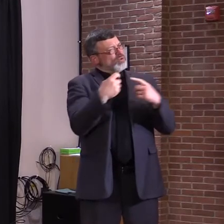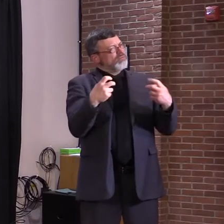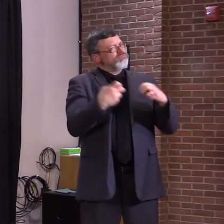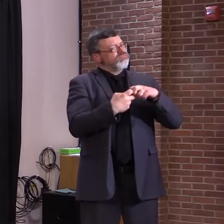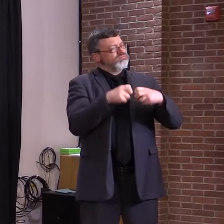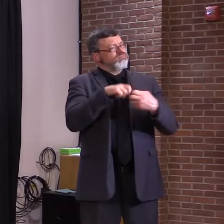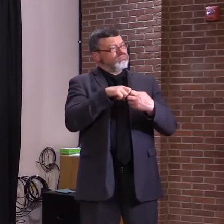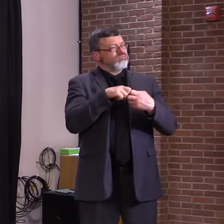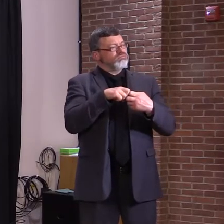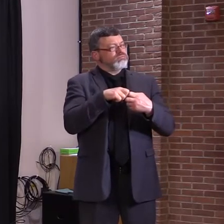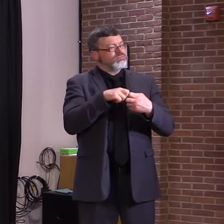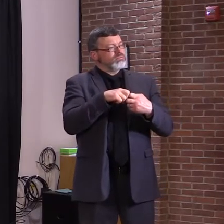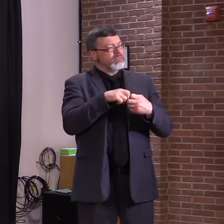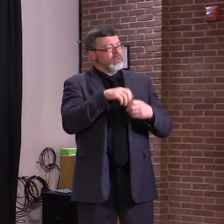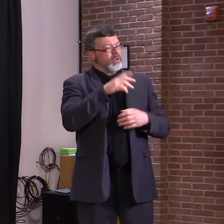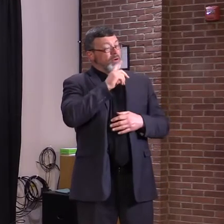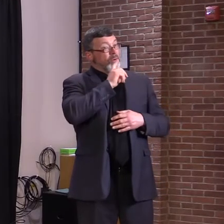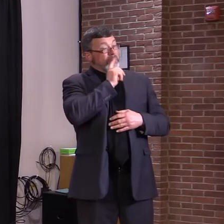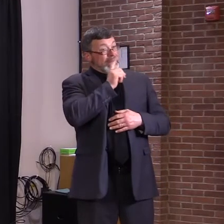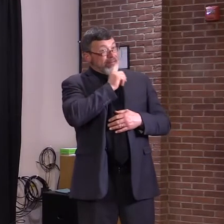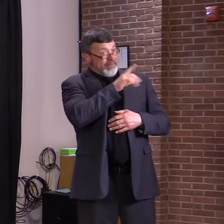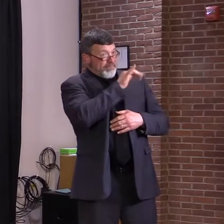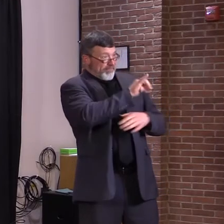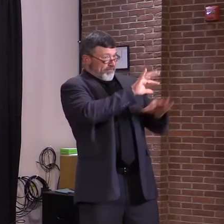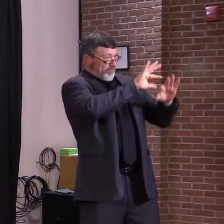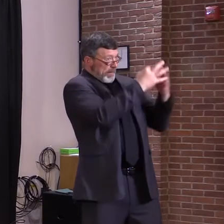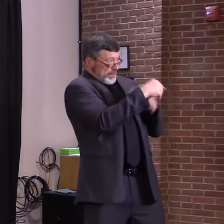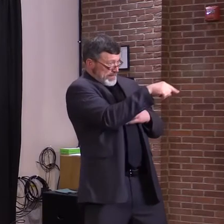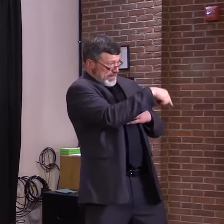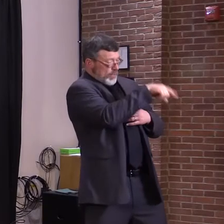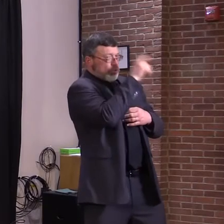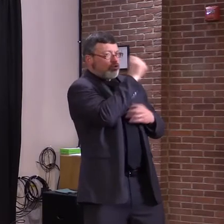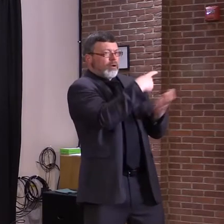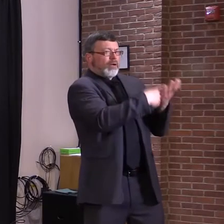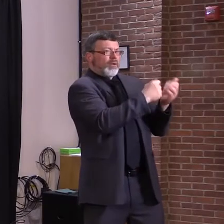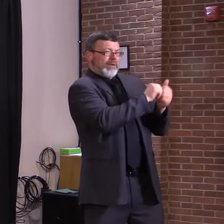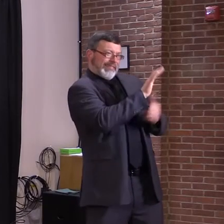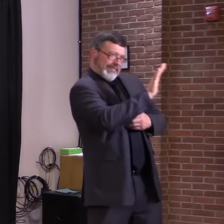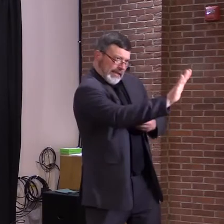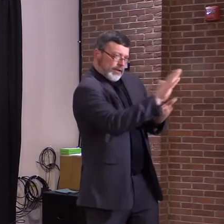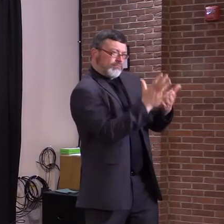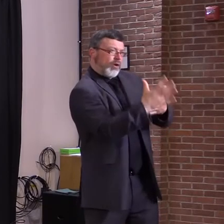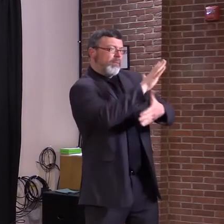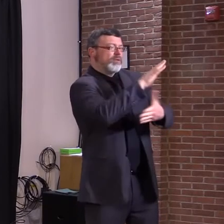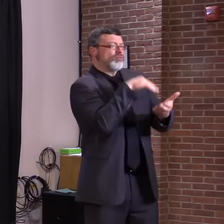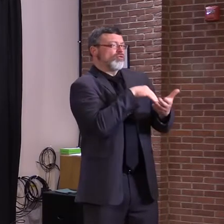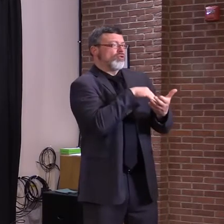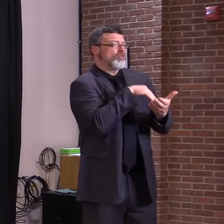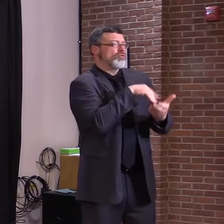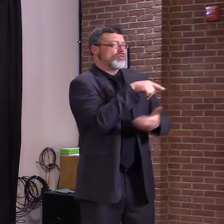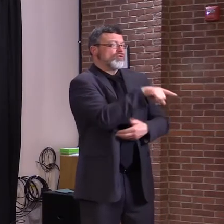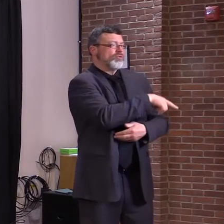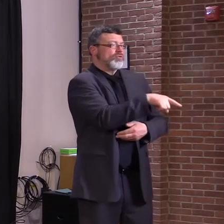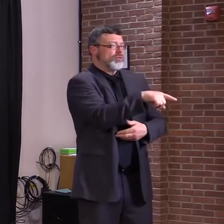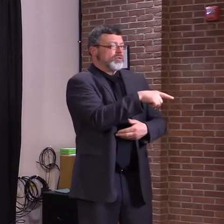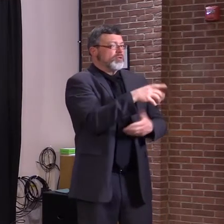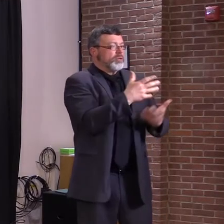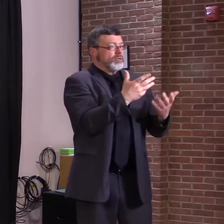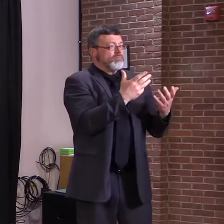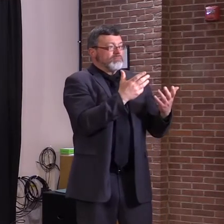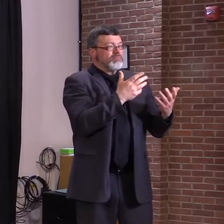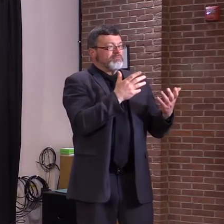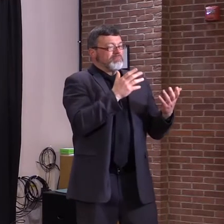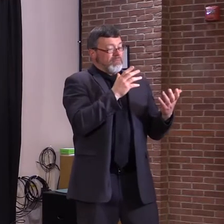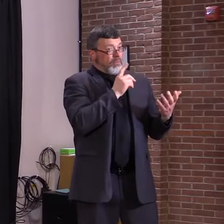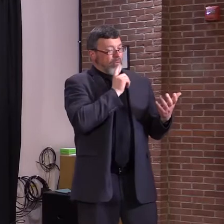an individual level, that we would not make a statement that would apply to every person with Down syndrome or a heart